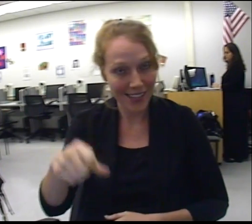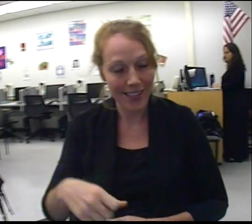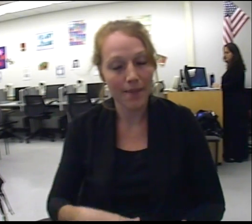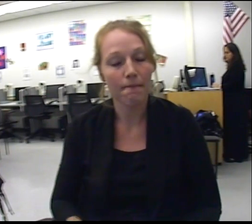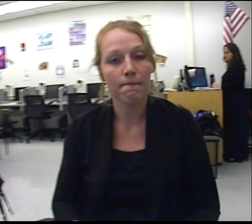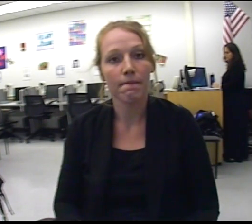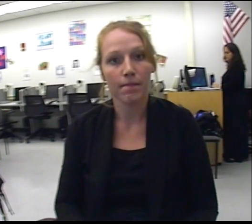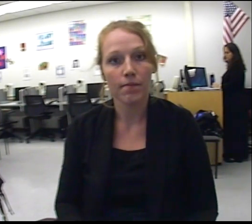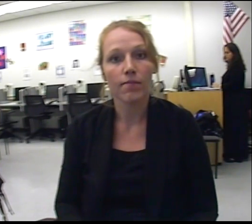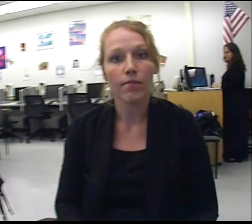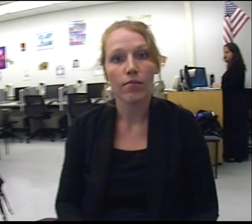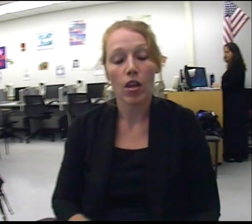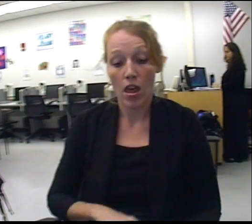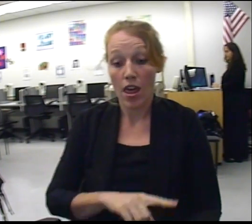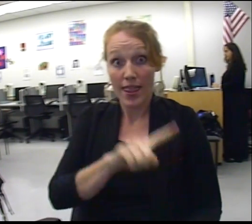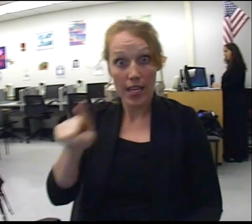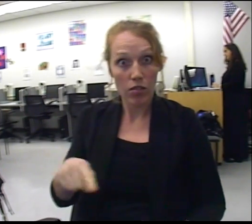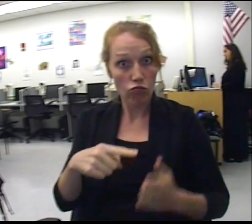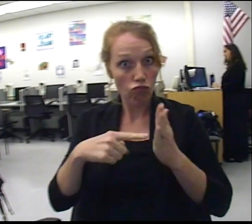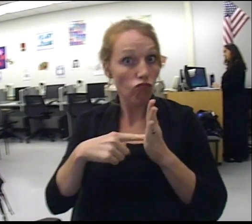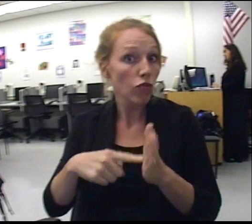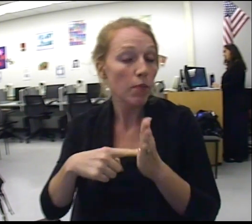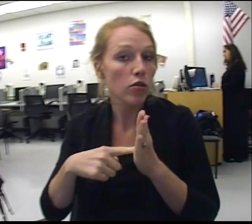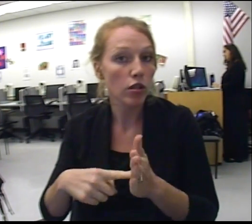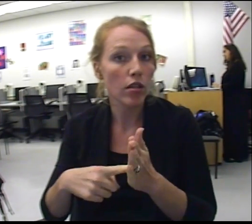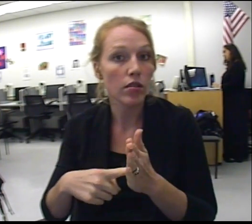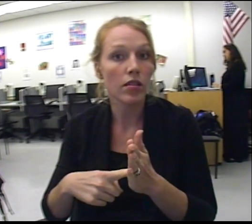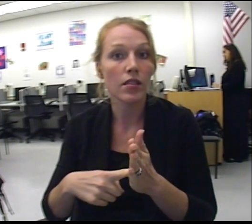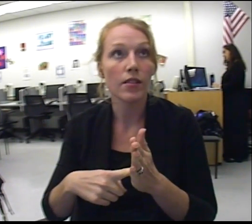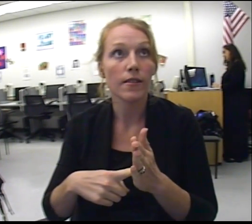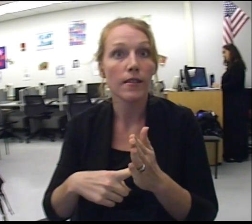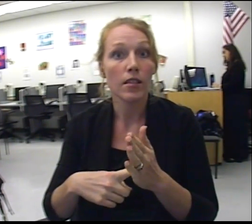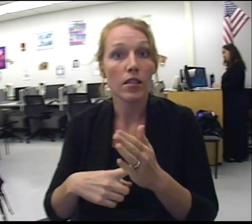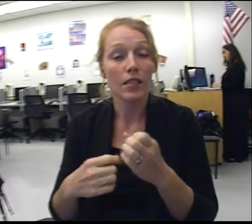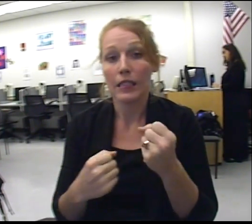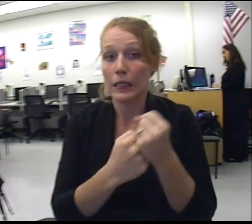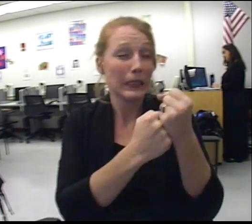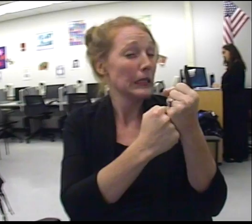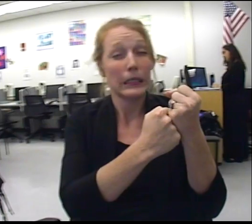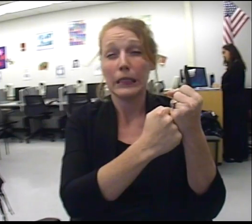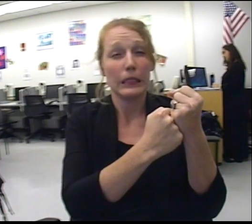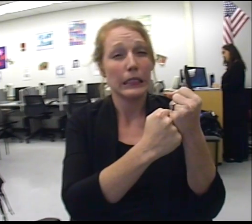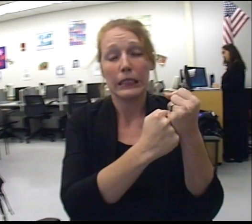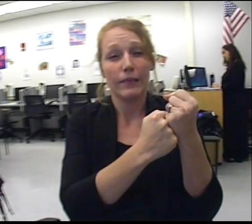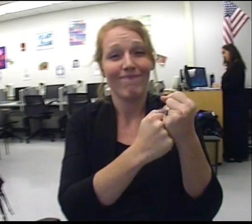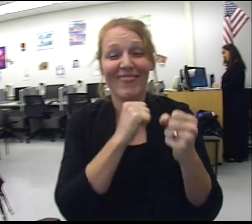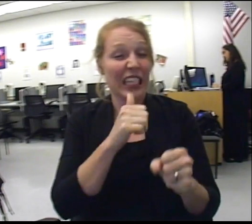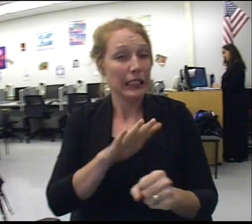This is going to show you the lack of support that Washington had at the beginning of the war.